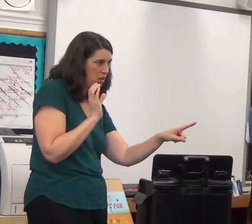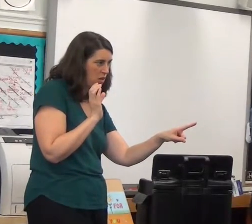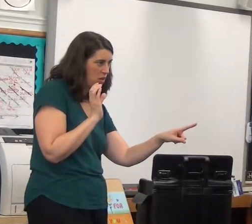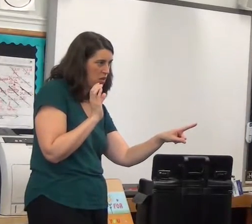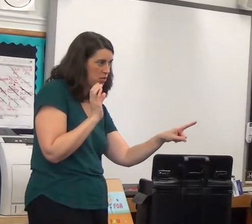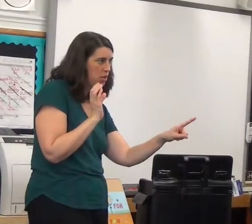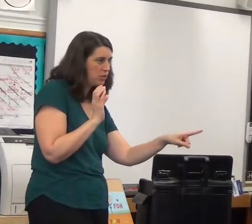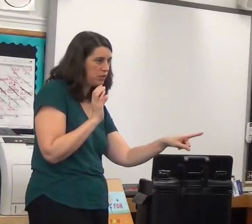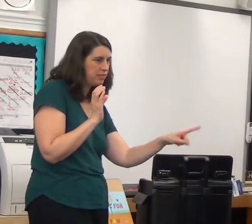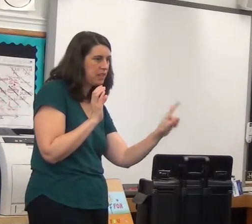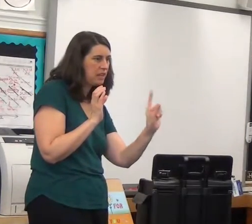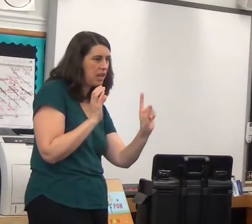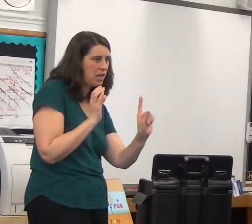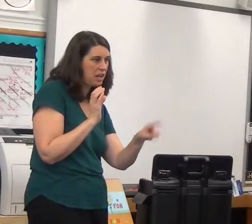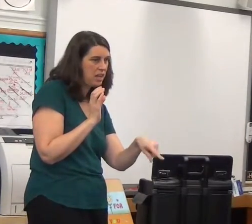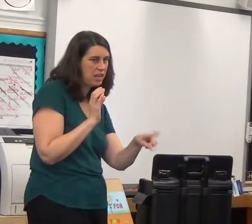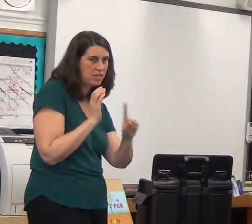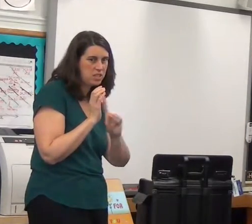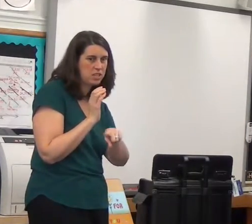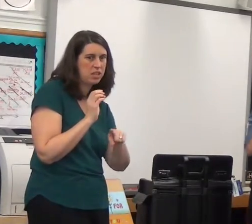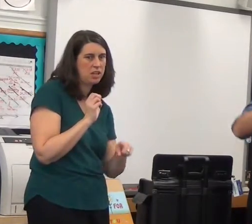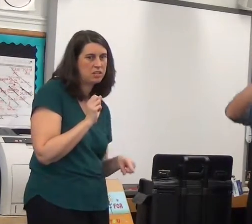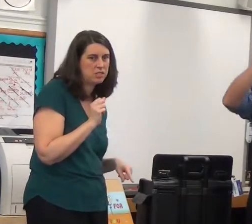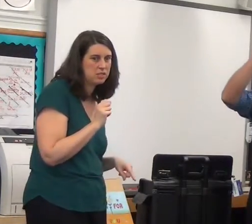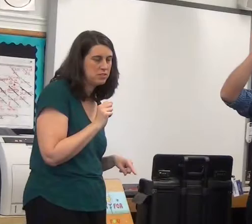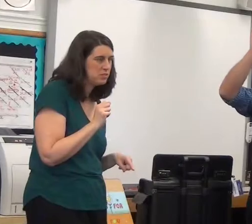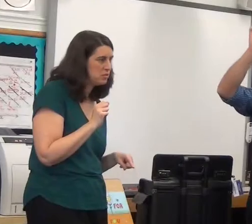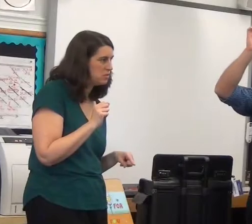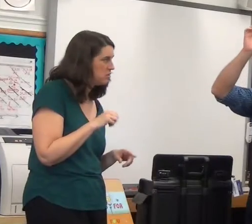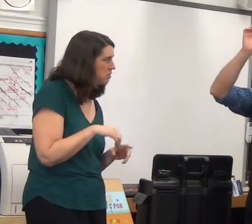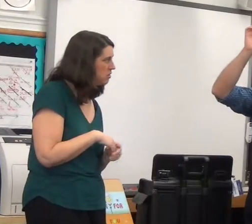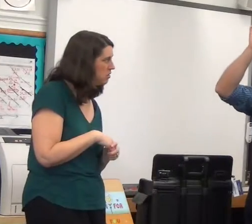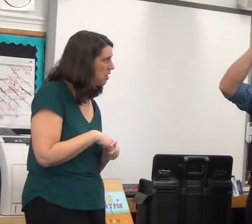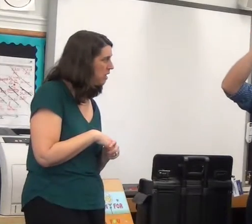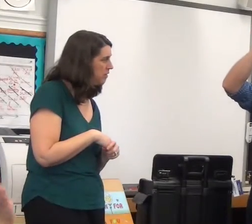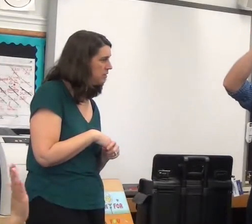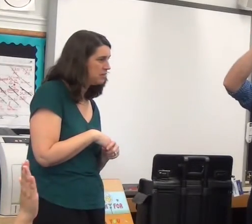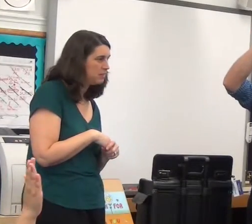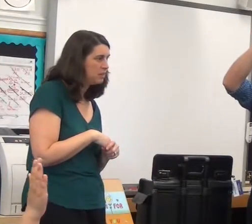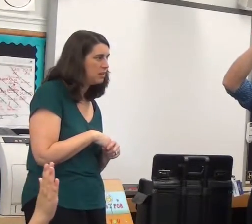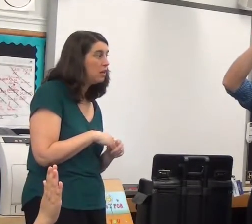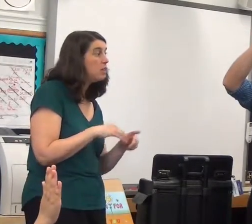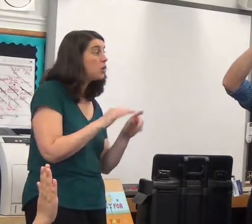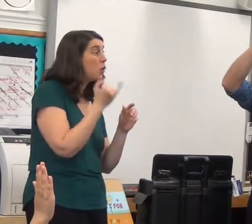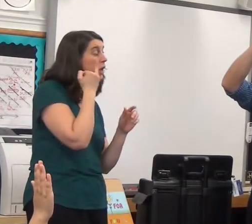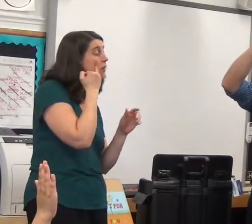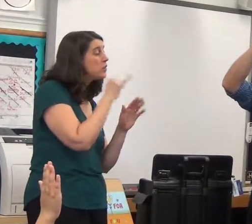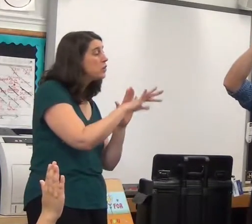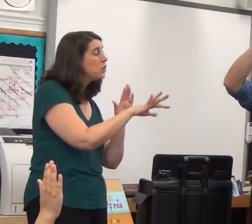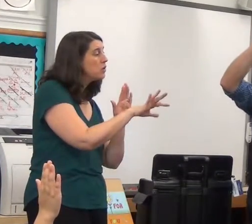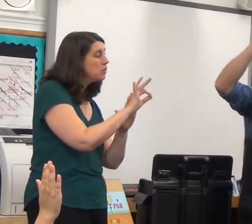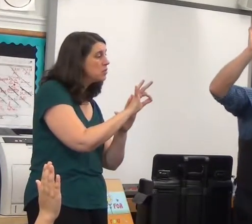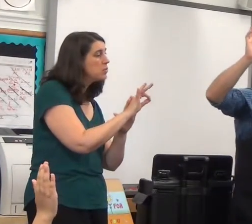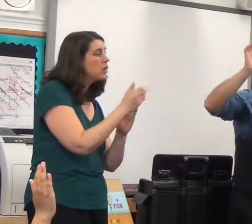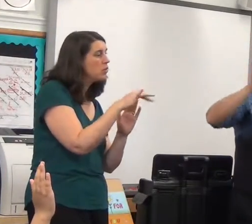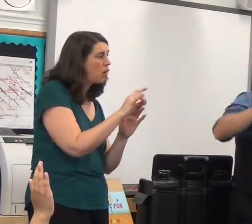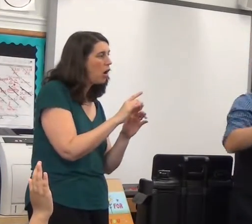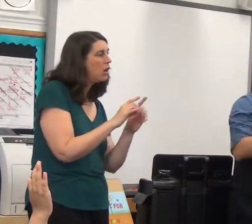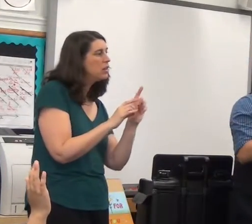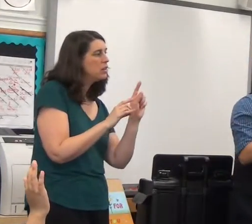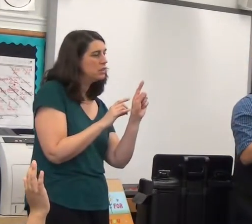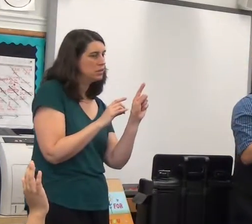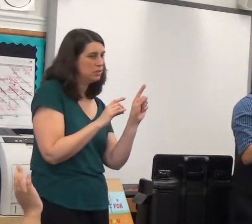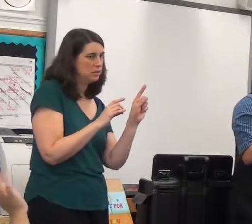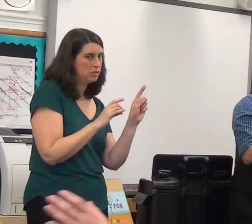else? Christina. All right. So keep your hands up if you chose a card so we can see where you are. All right. I'm